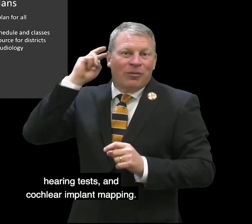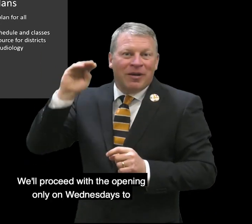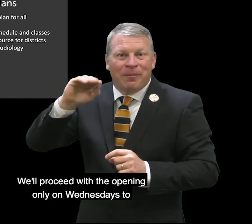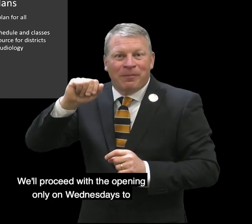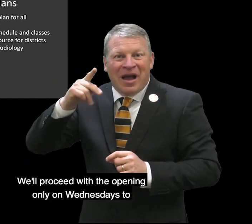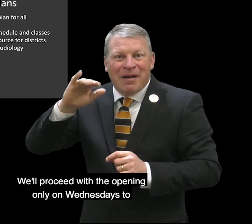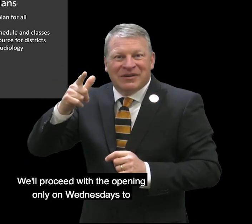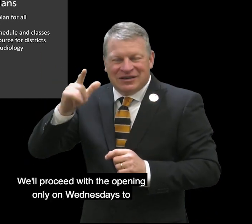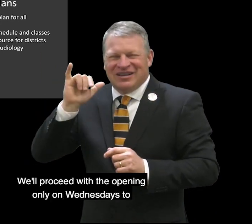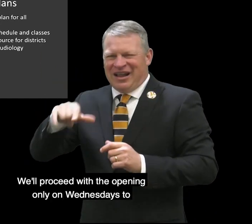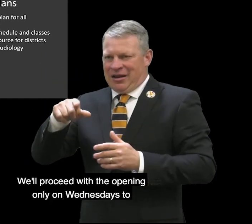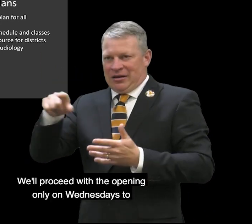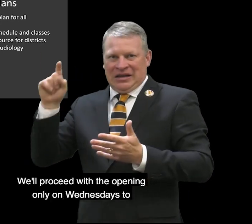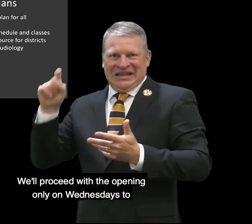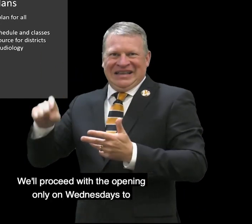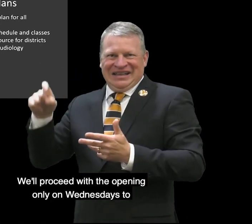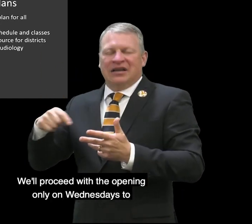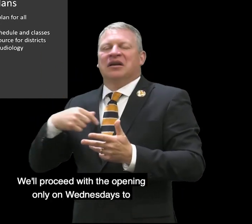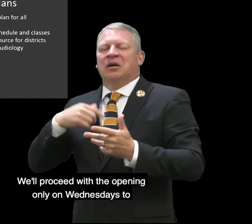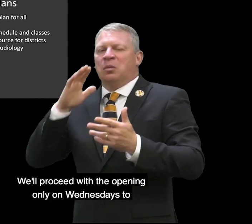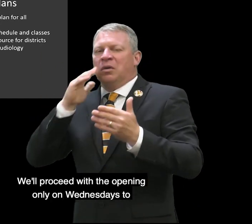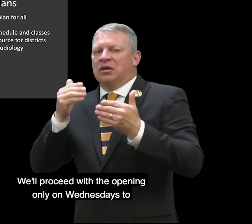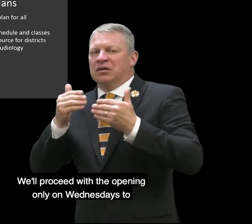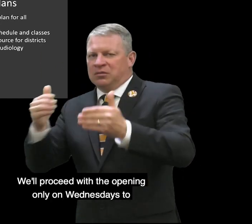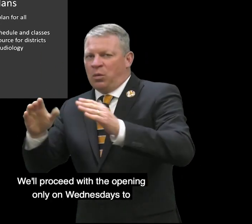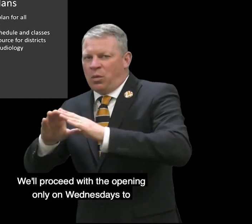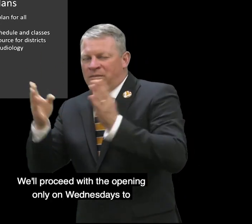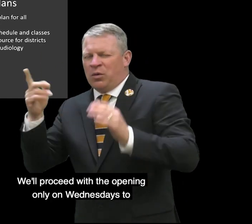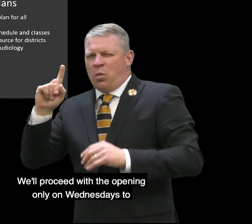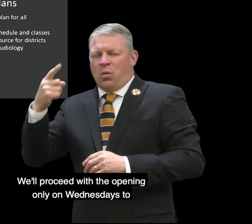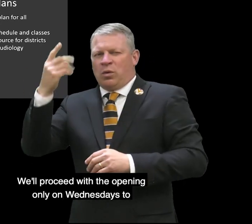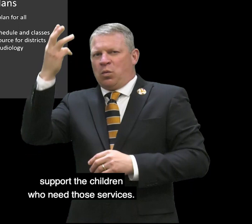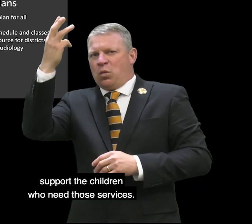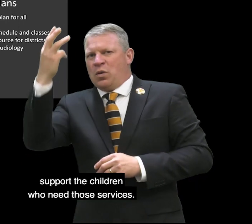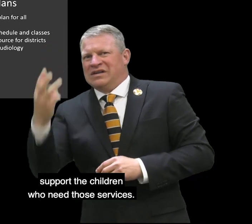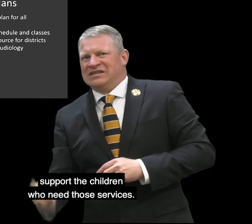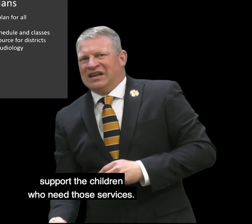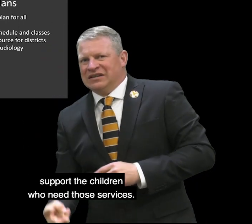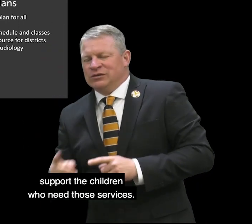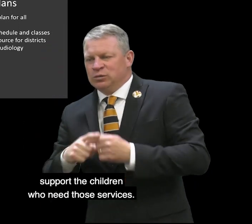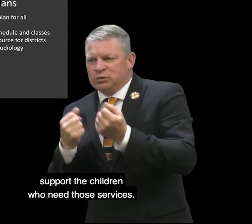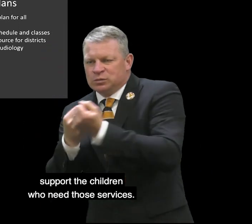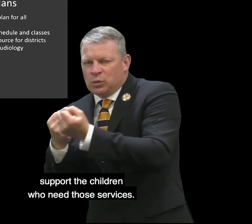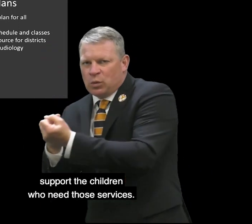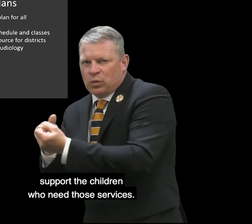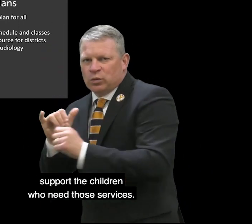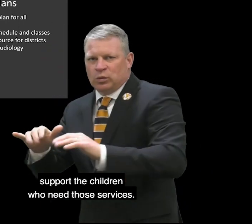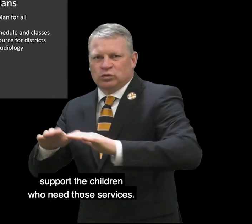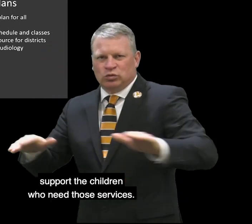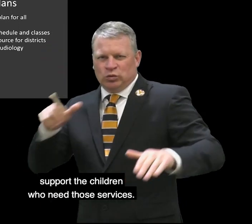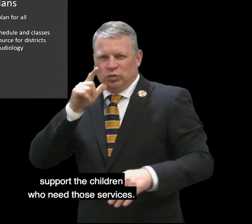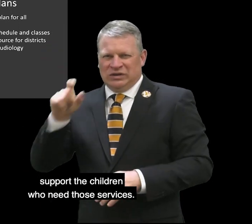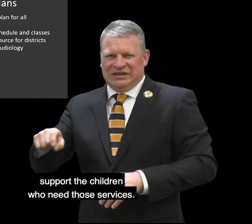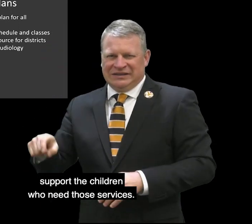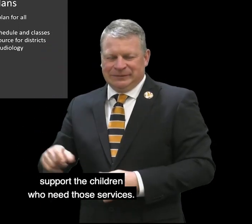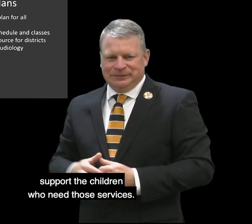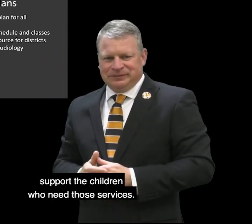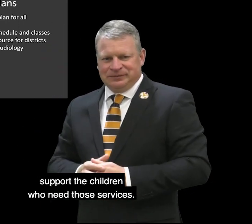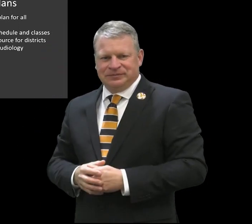fittings, hearing tests, and cochlear implant mapping. We'll proceed with the opening only on Wednesdays to